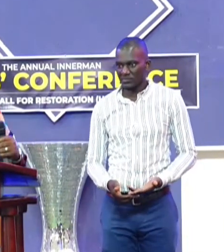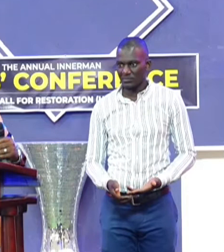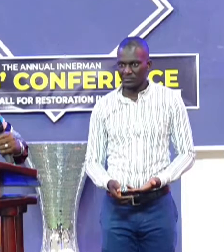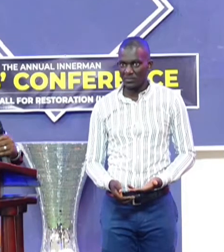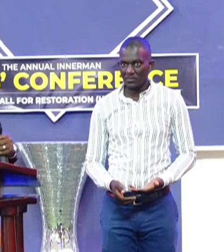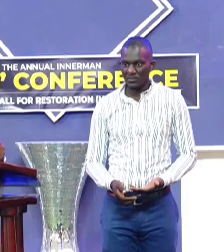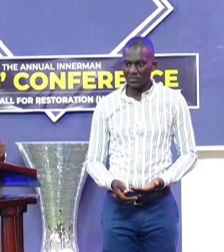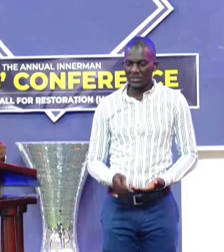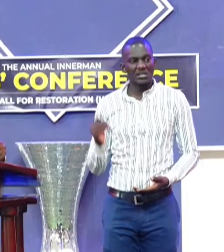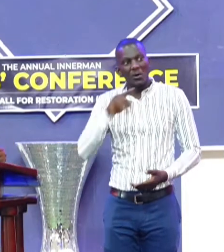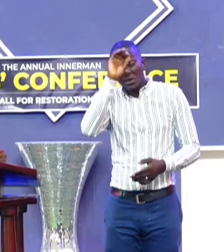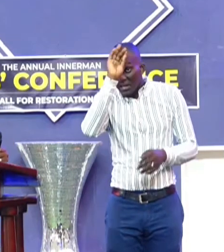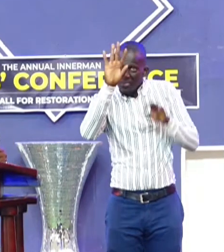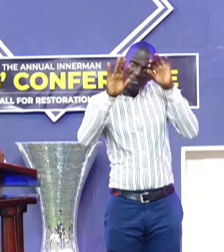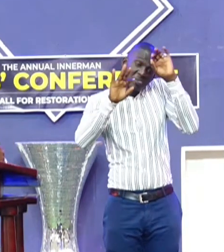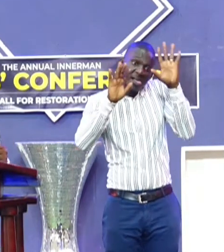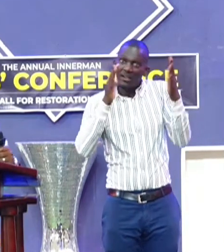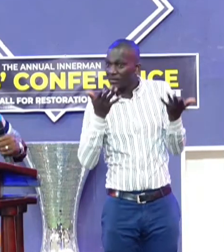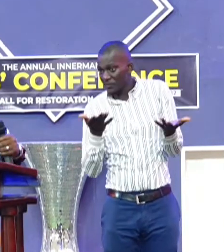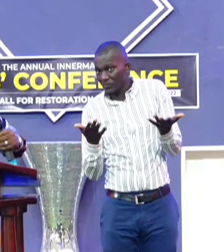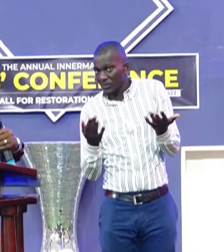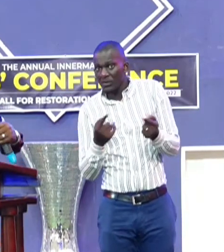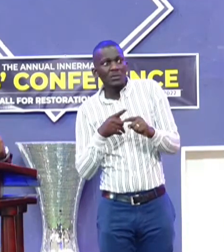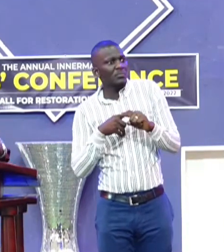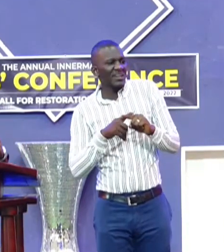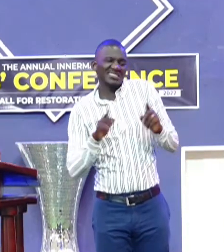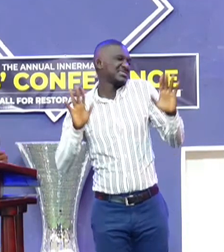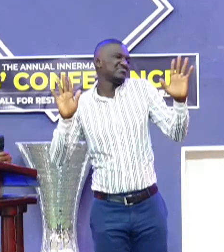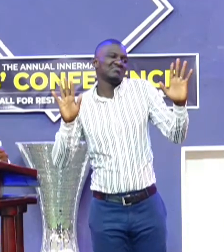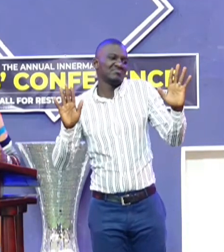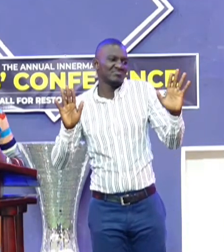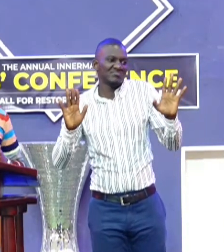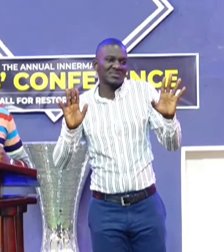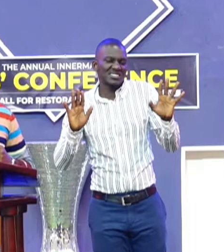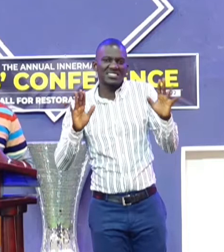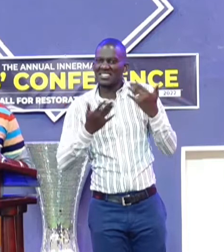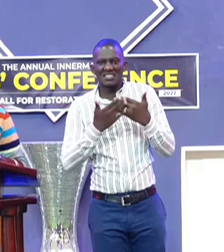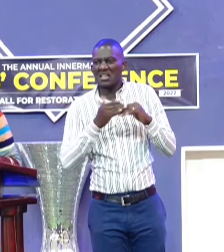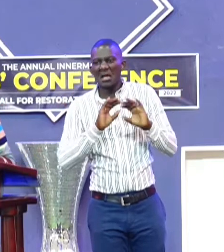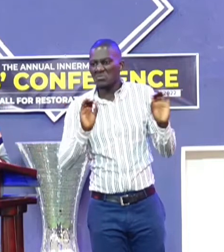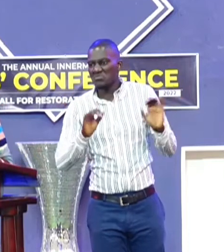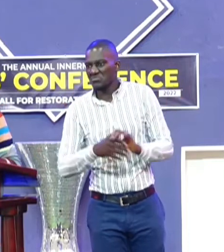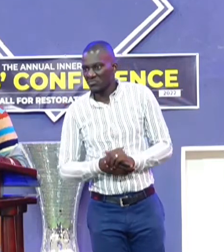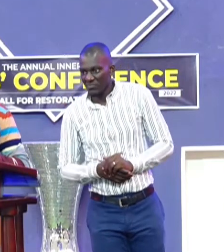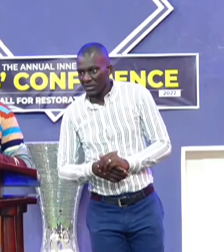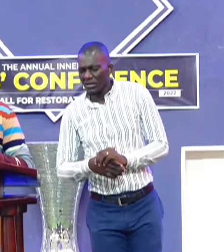Israel, things were really amazing, but they do not look what they